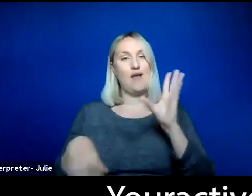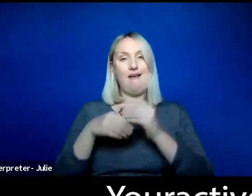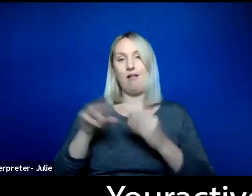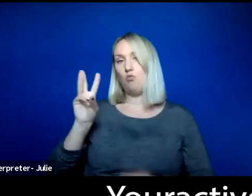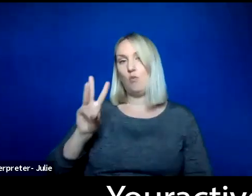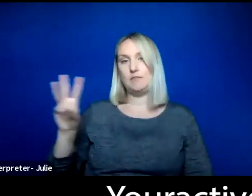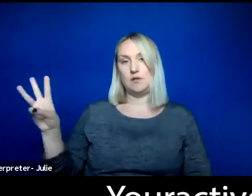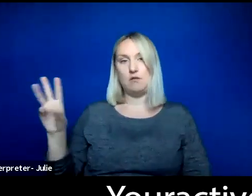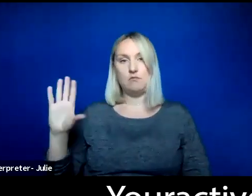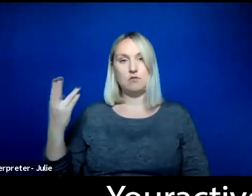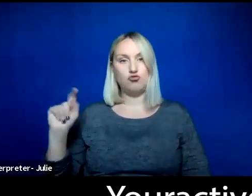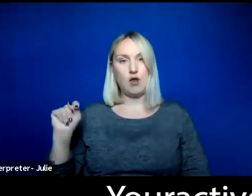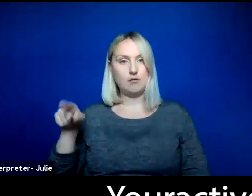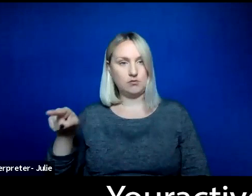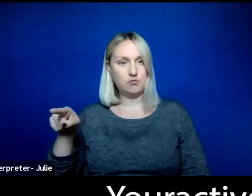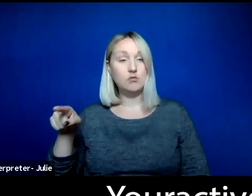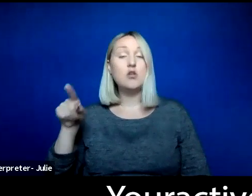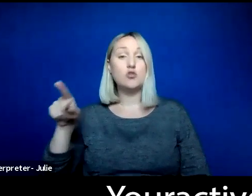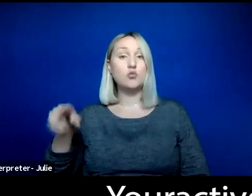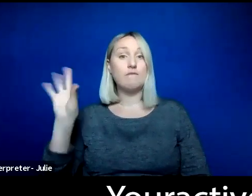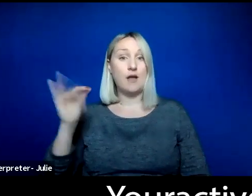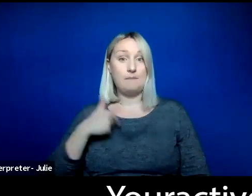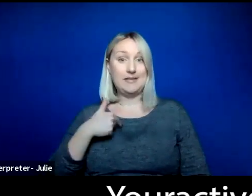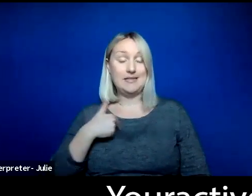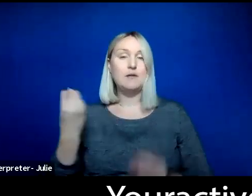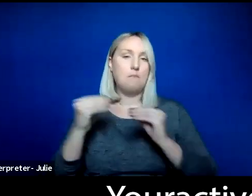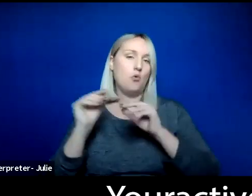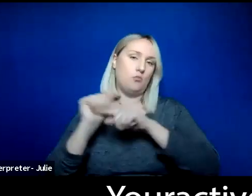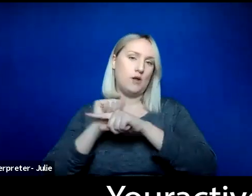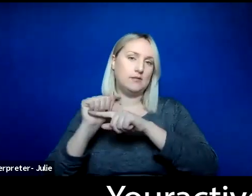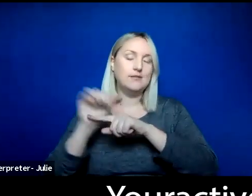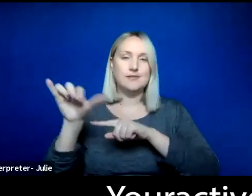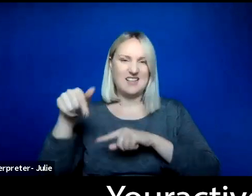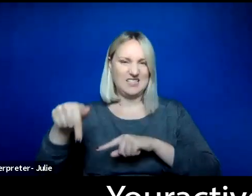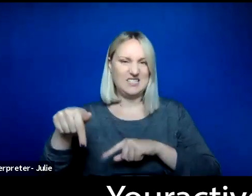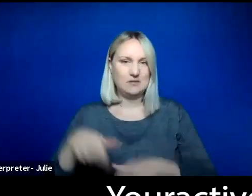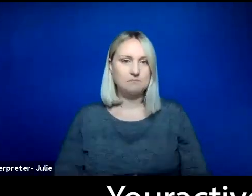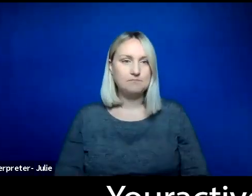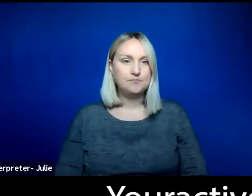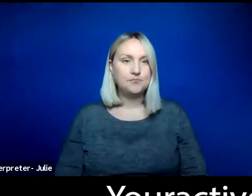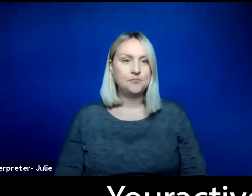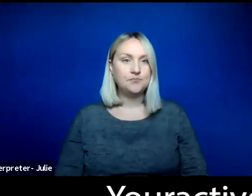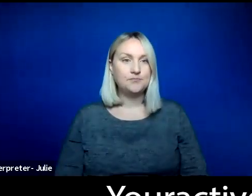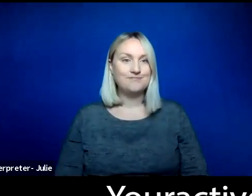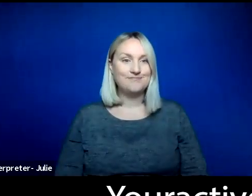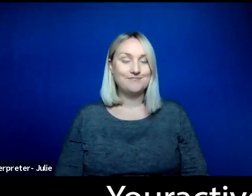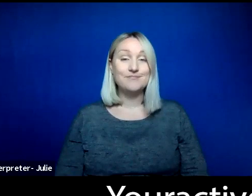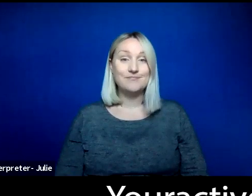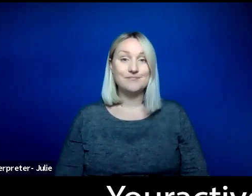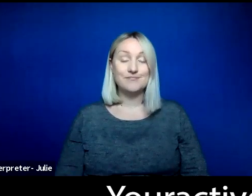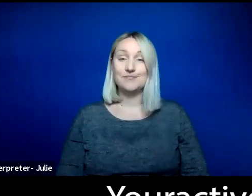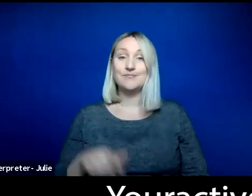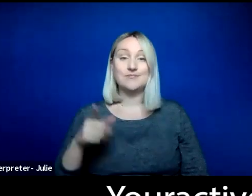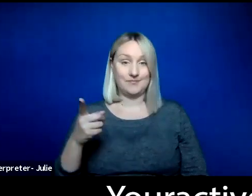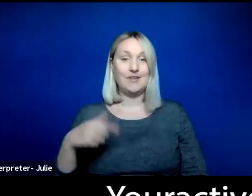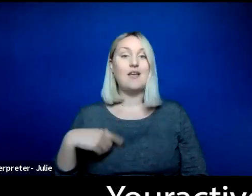website here. That way you can find more practices like this uh, to support you.